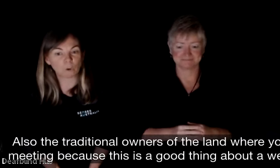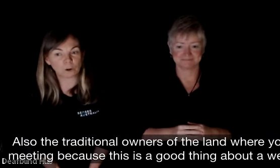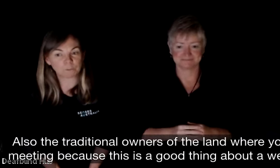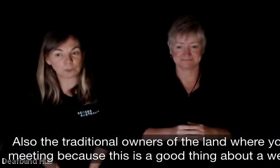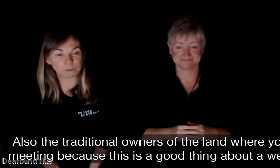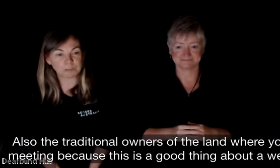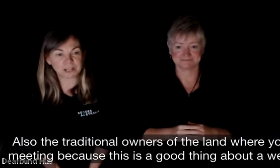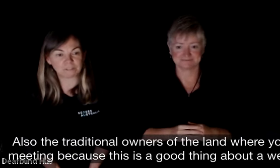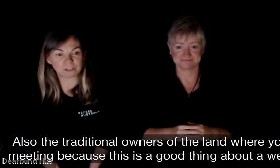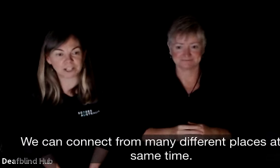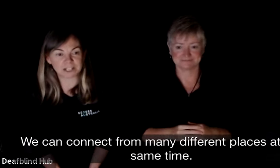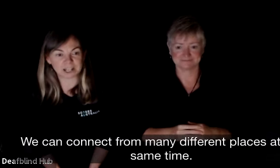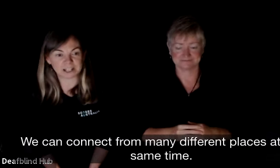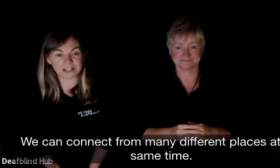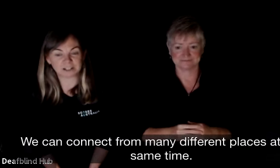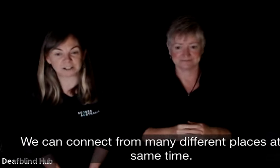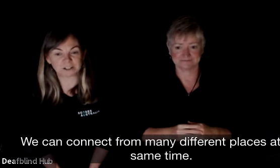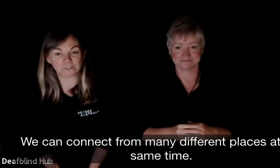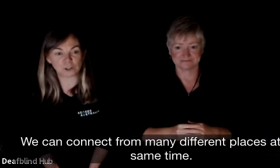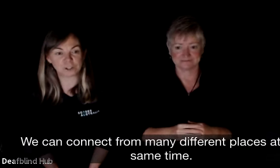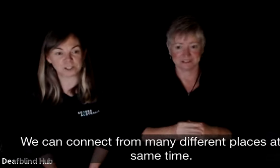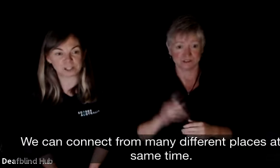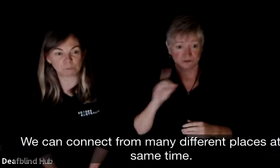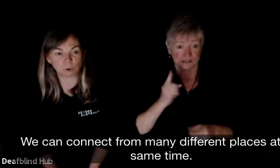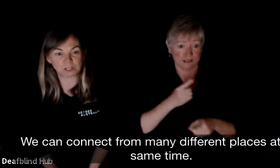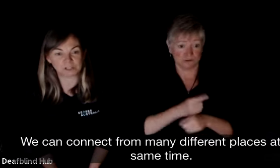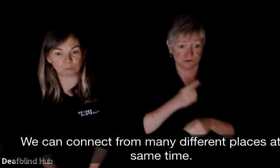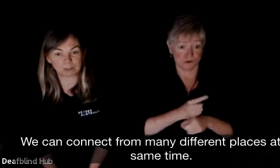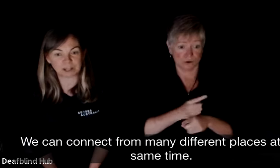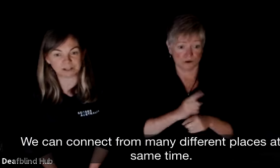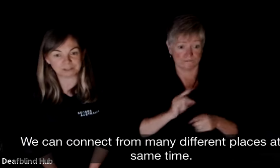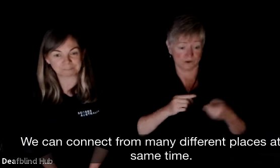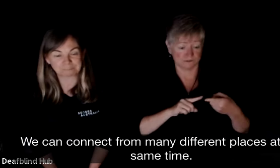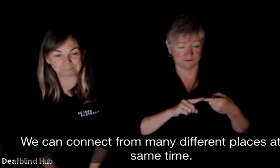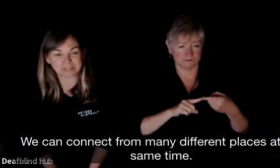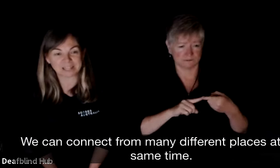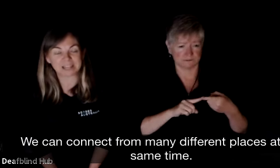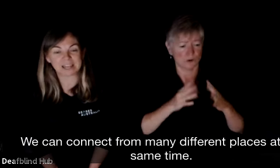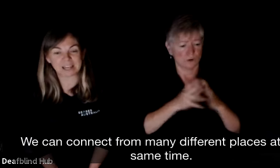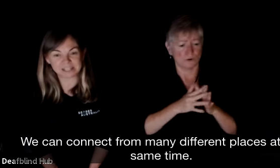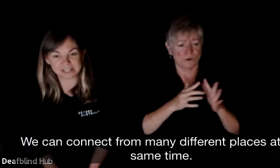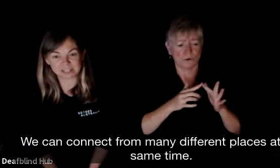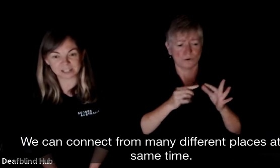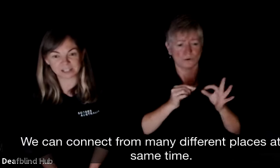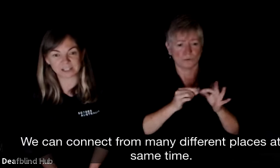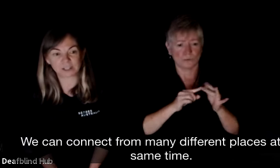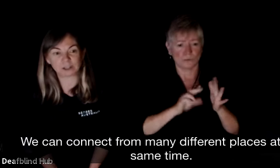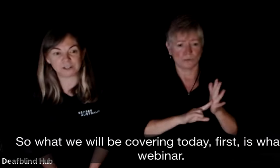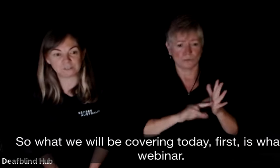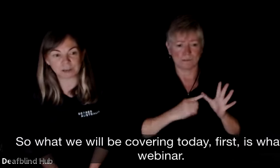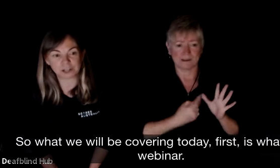So what we will be covering today, first is what is a webinar, and